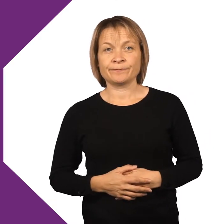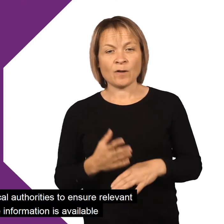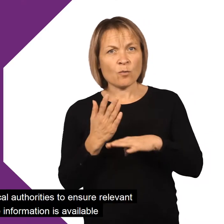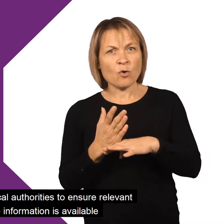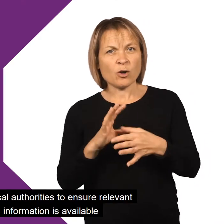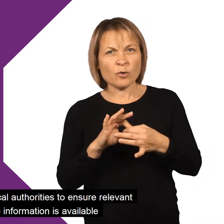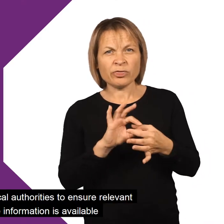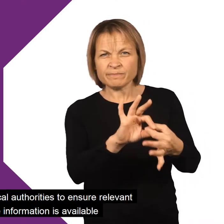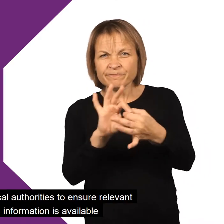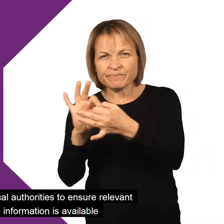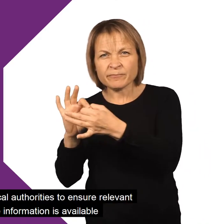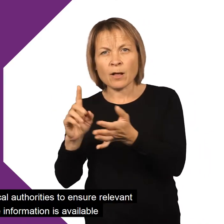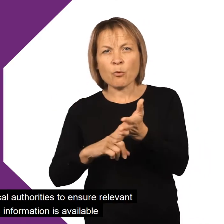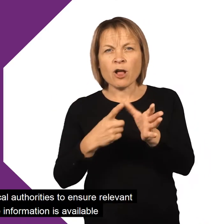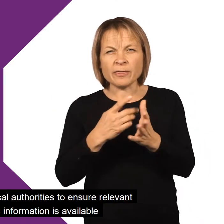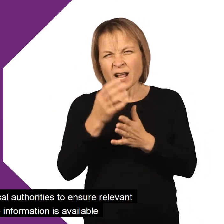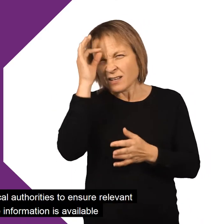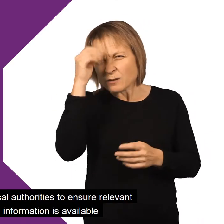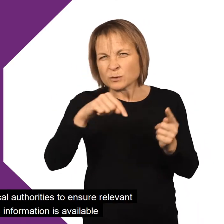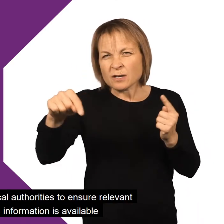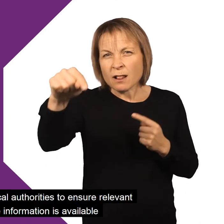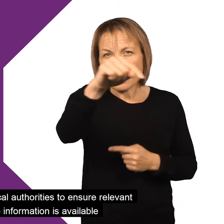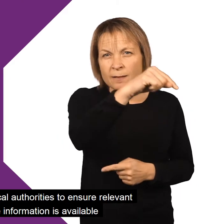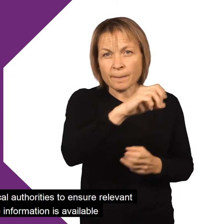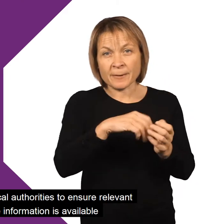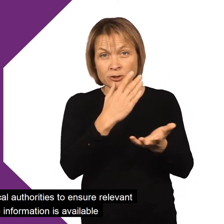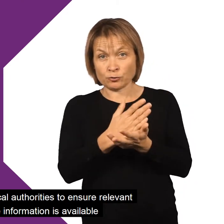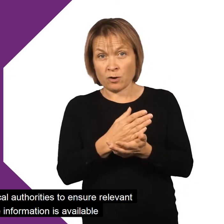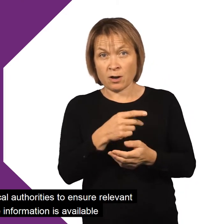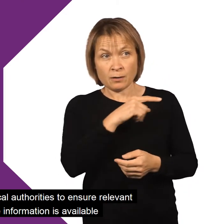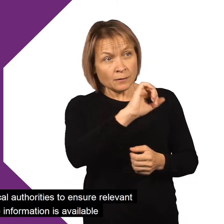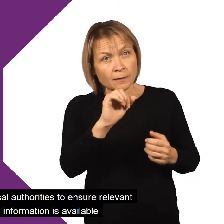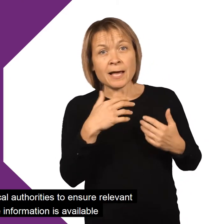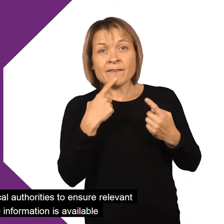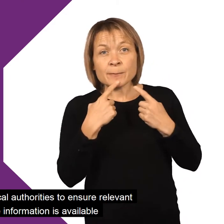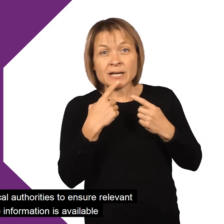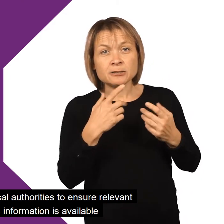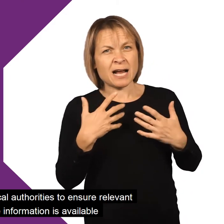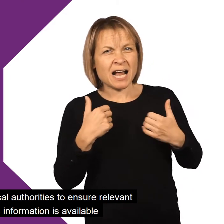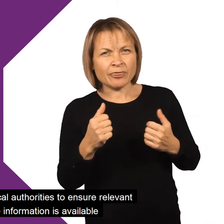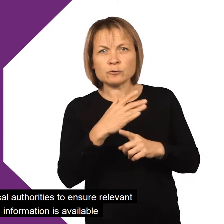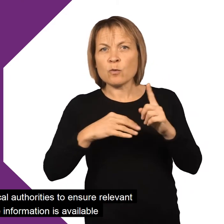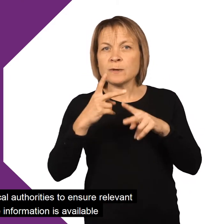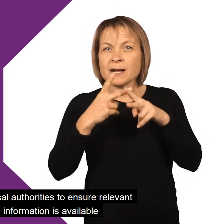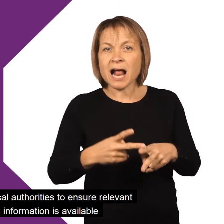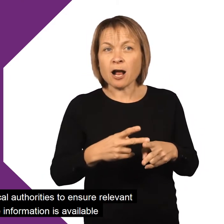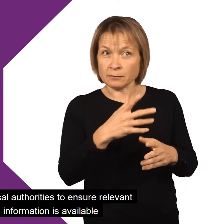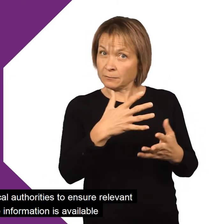Work with relevant local authorities to ensure relevant health and social care information is available